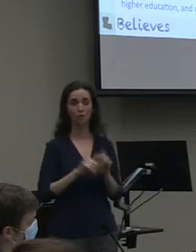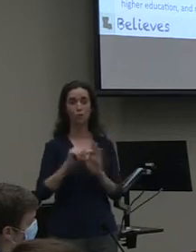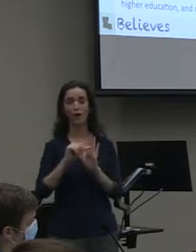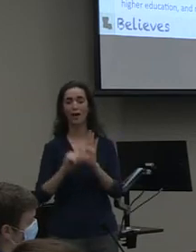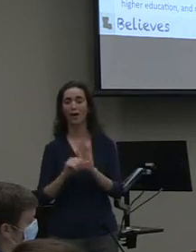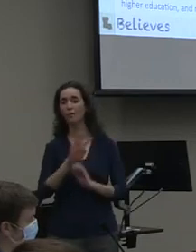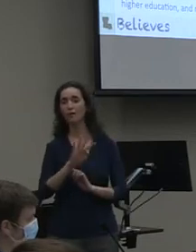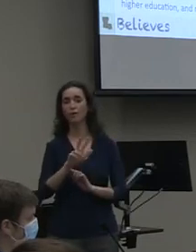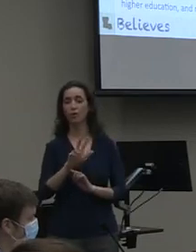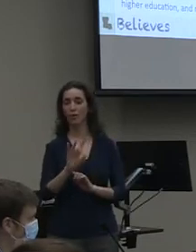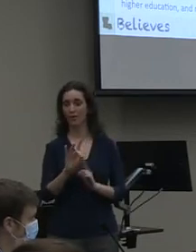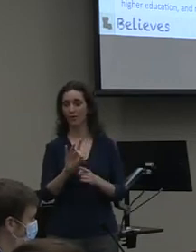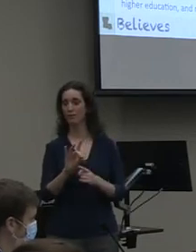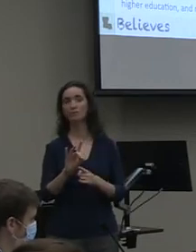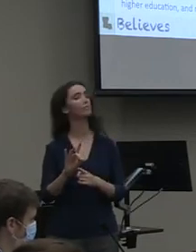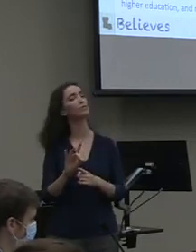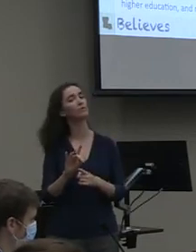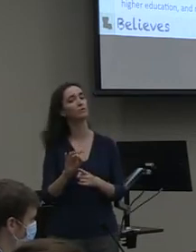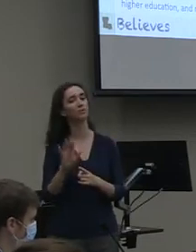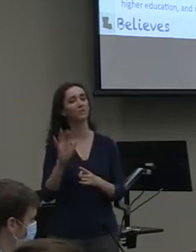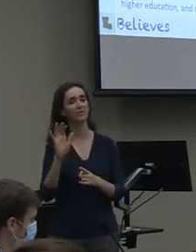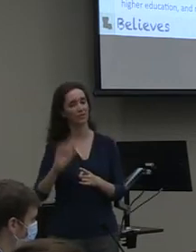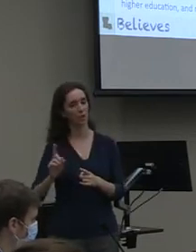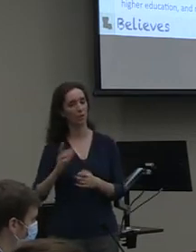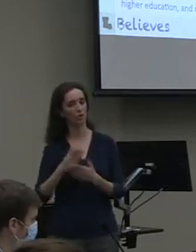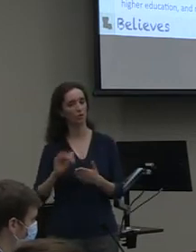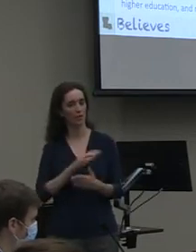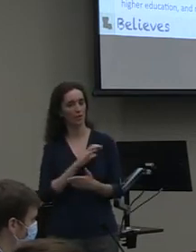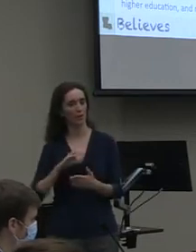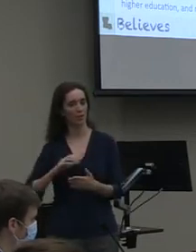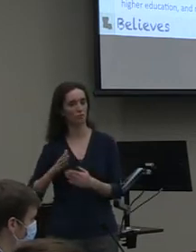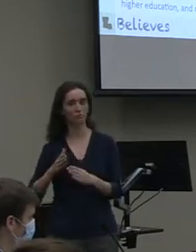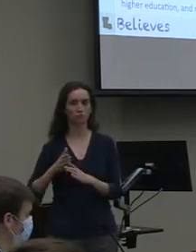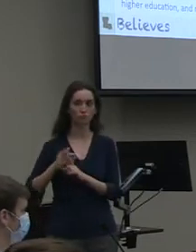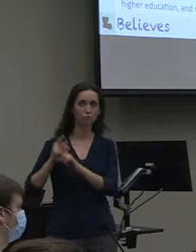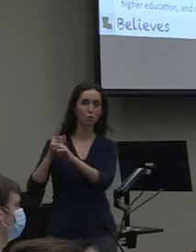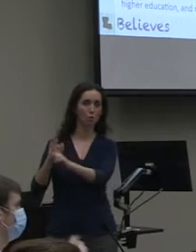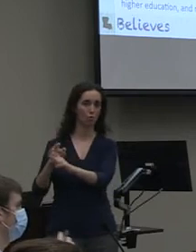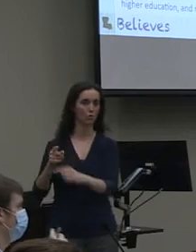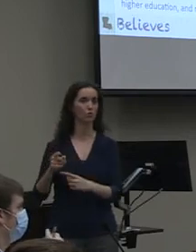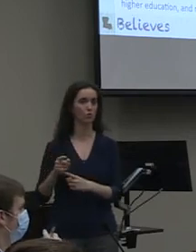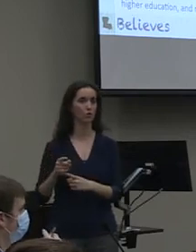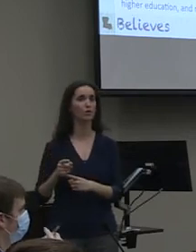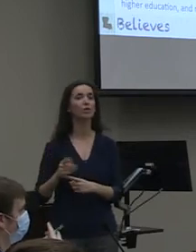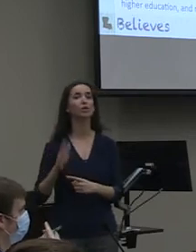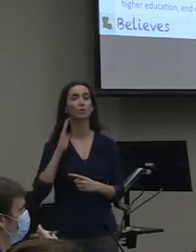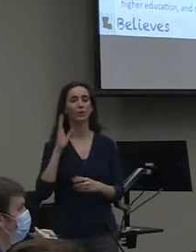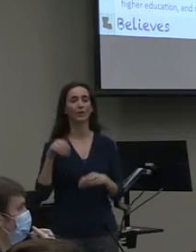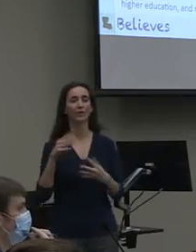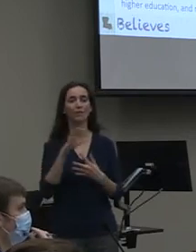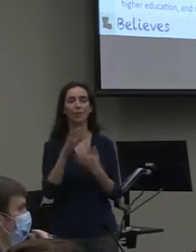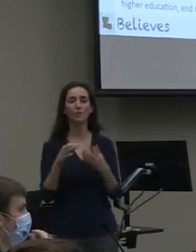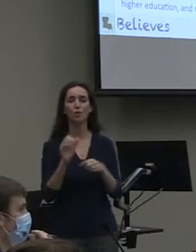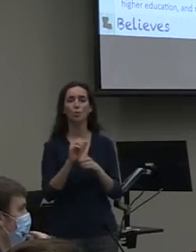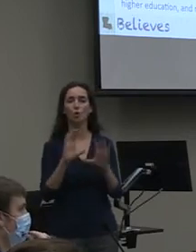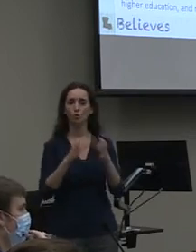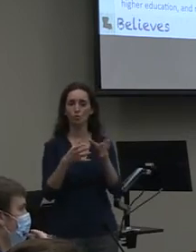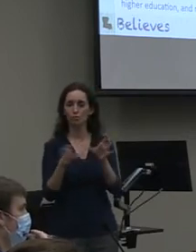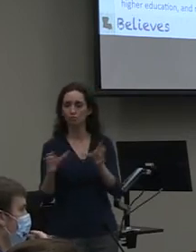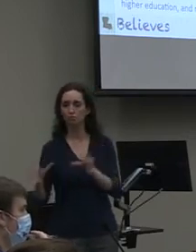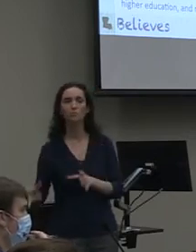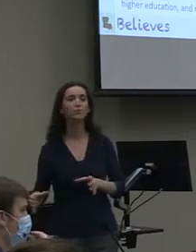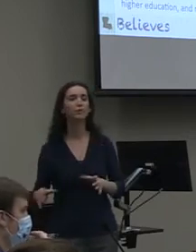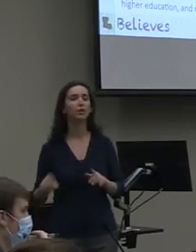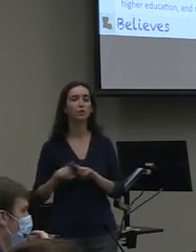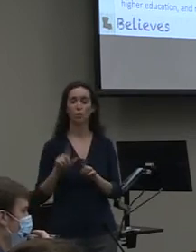438, and that's actually some of where this commission is going. We will be breaking into some optional work groups and digging more